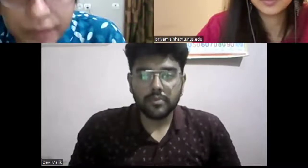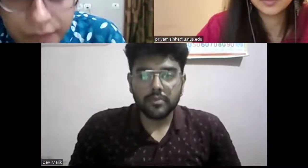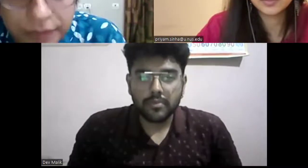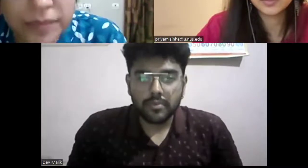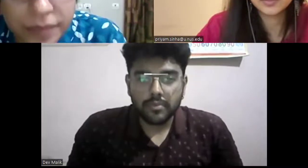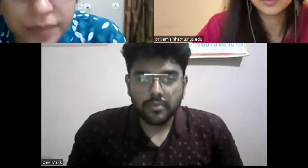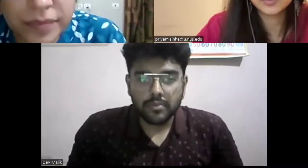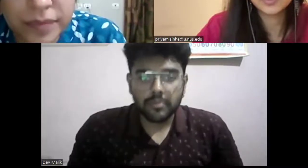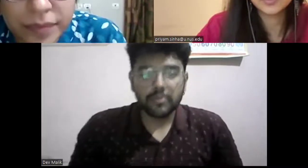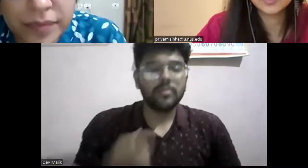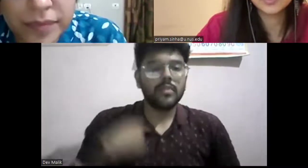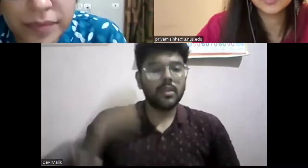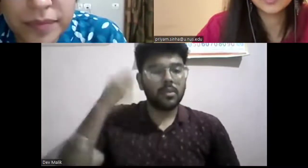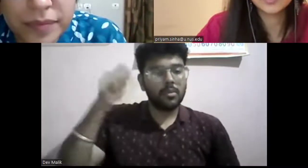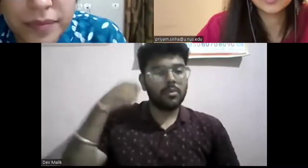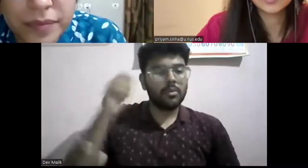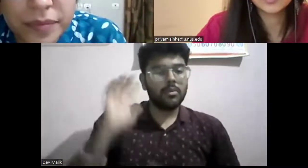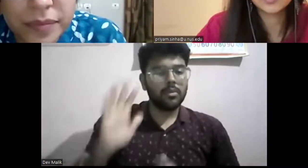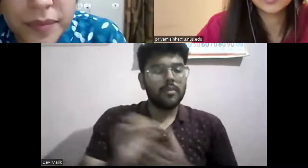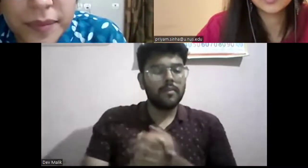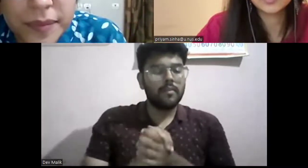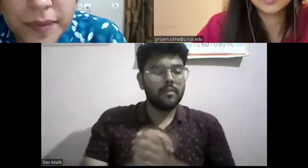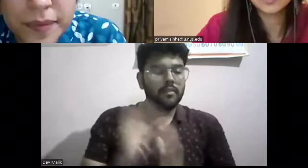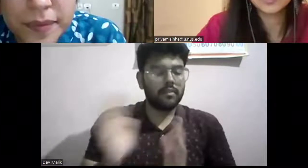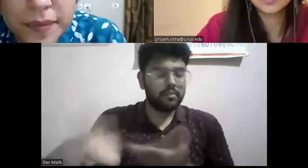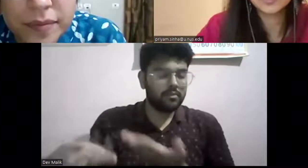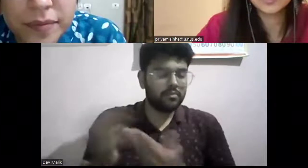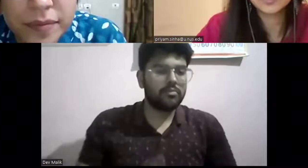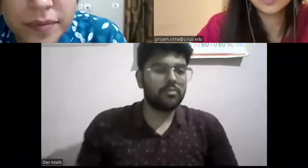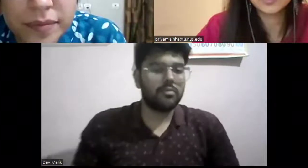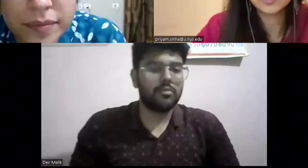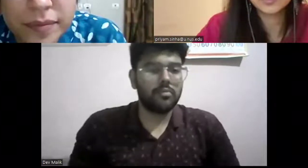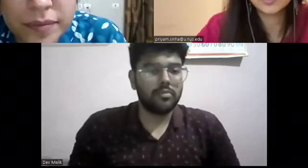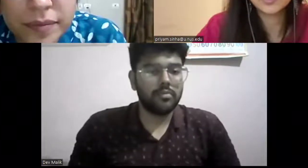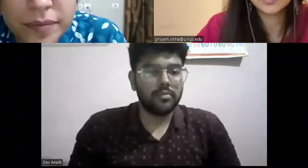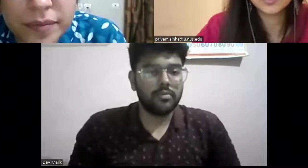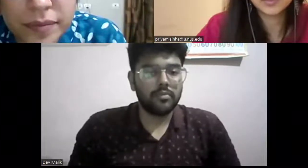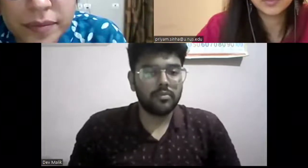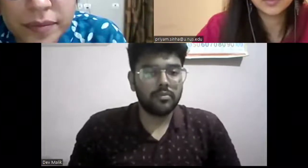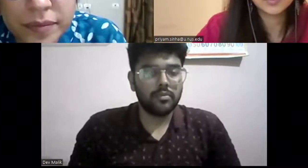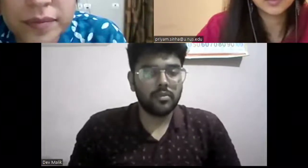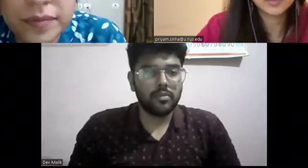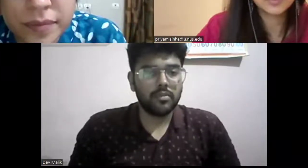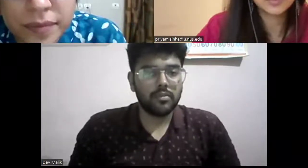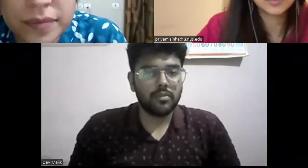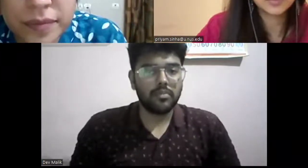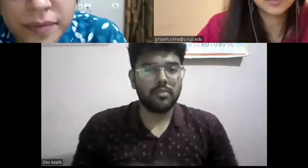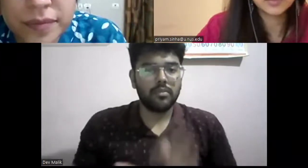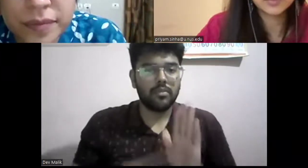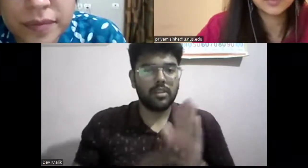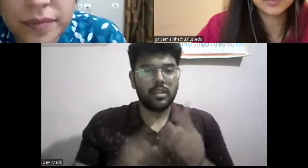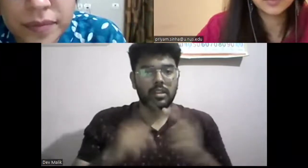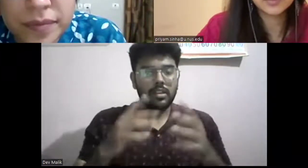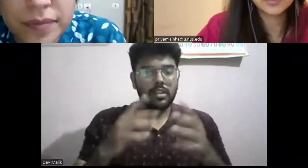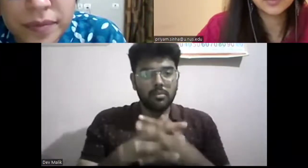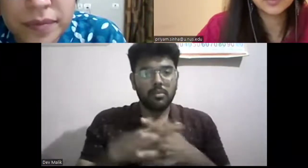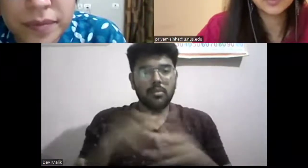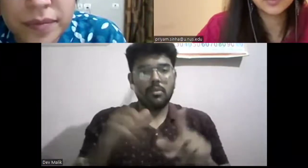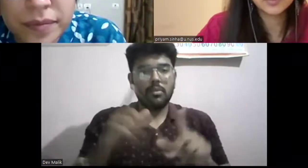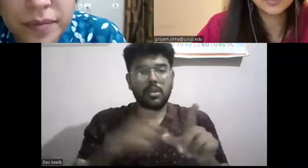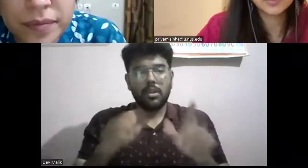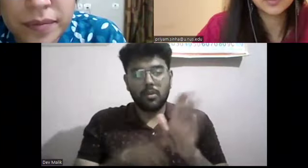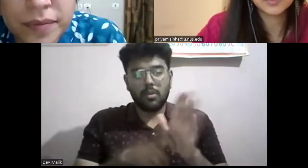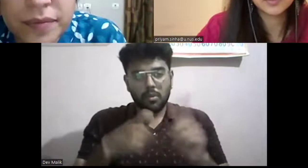as well. So the the New York study program, and there's a lot